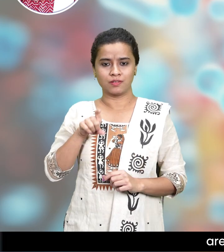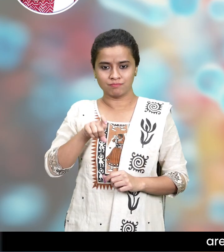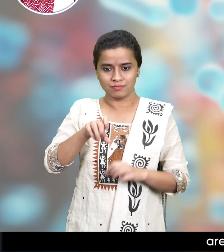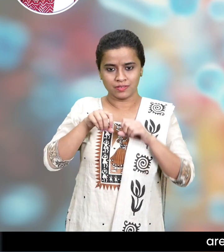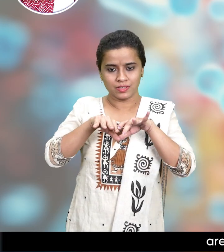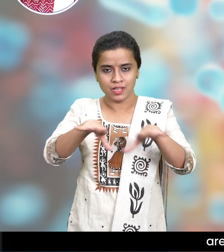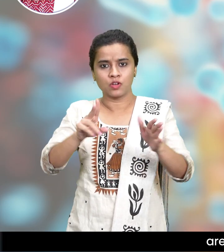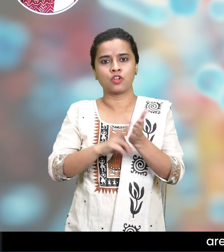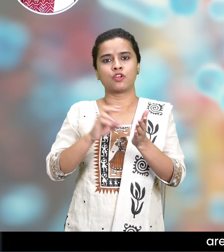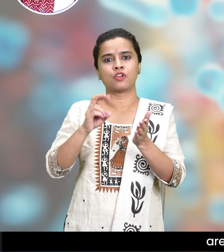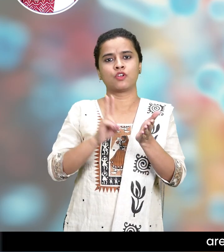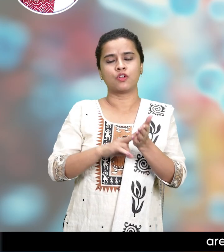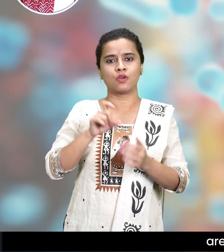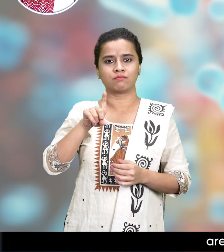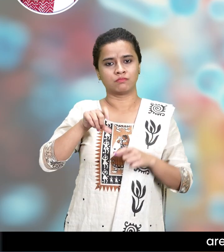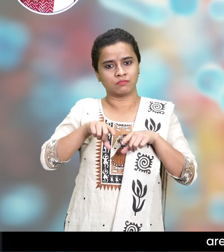or non-infectious.